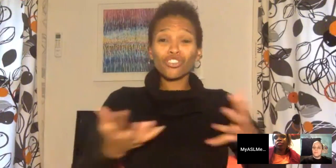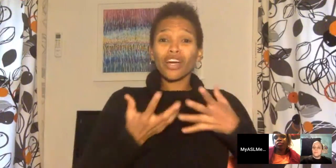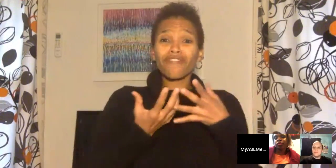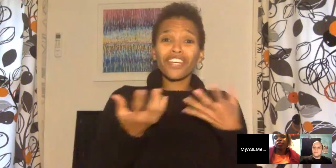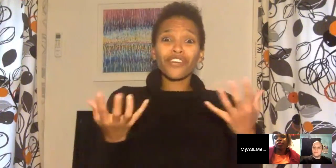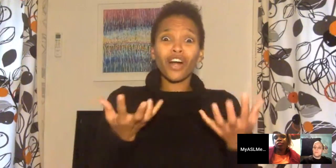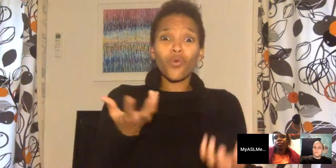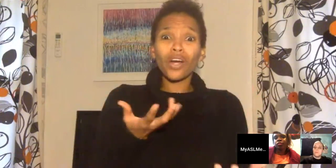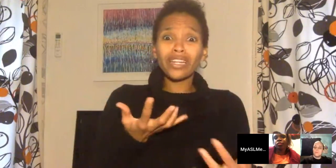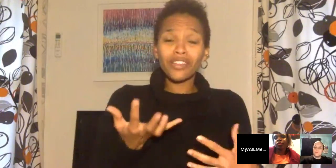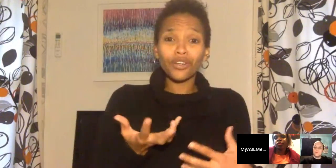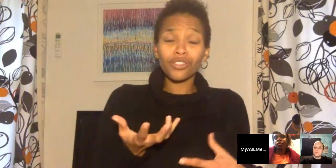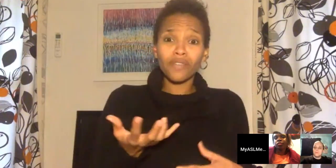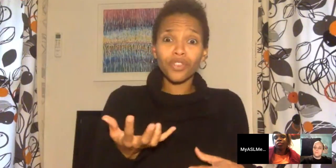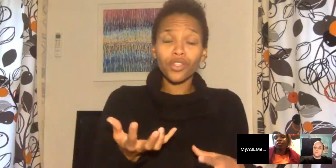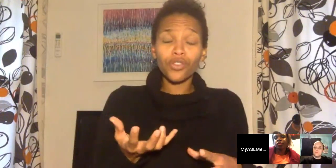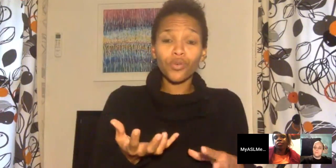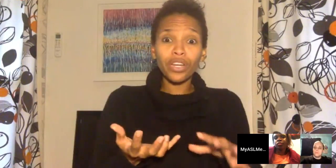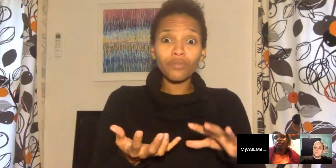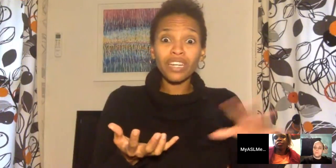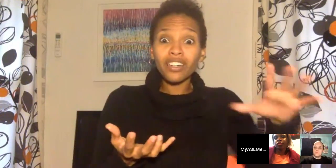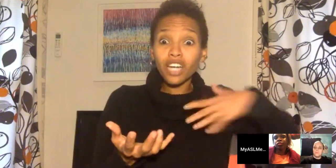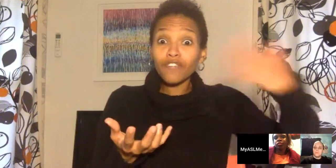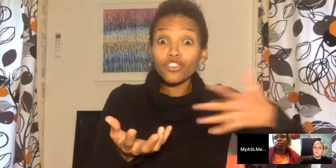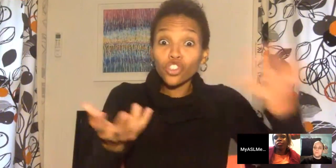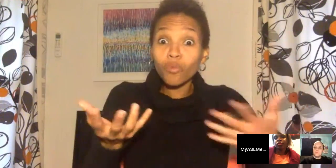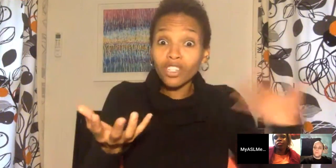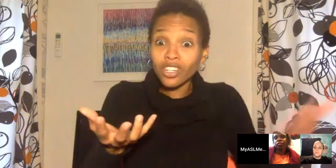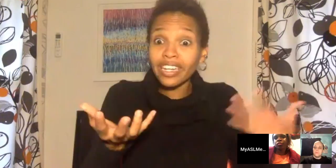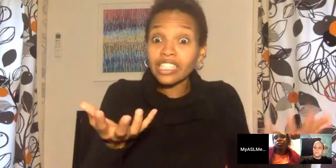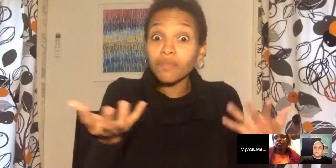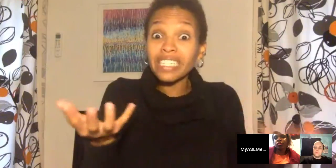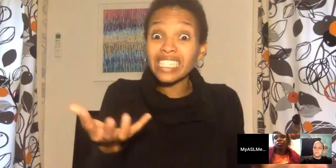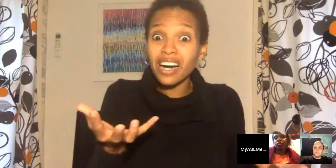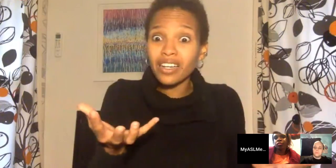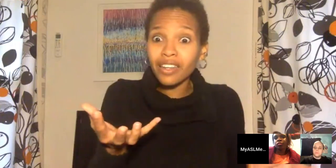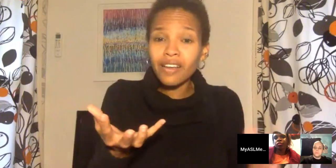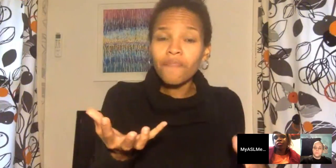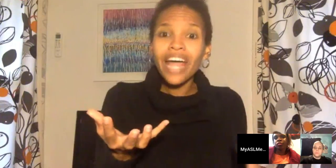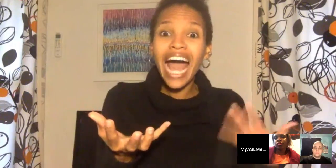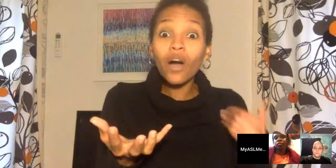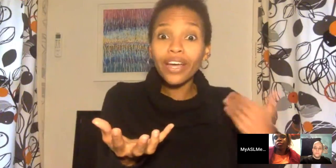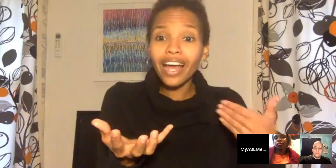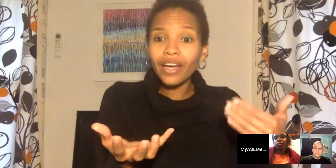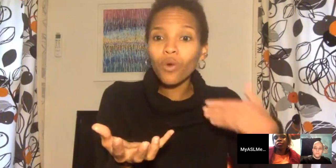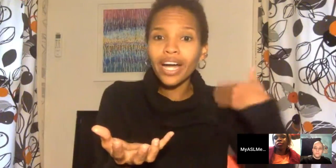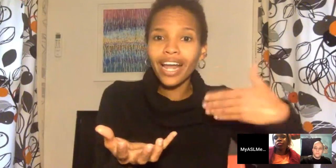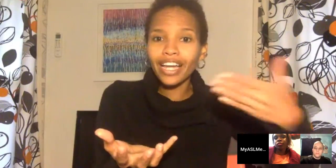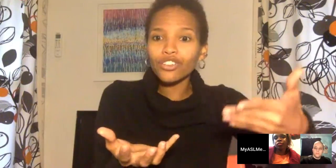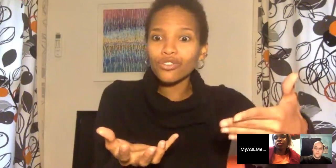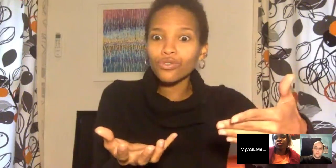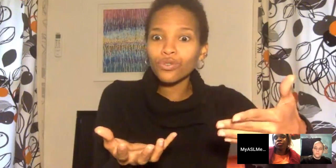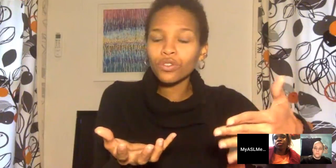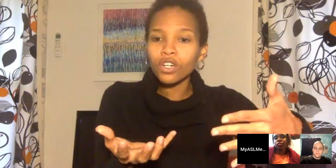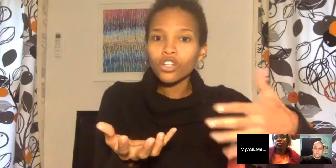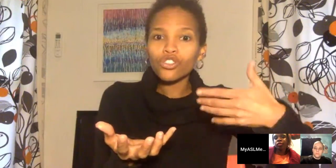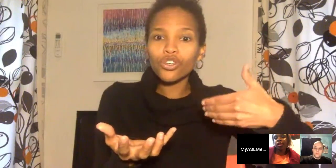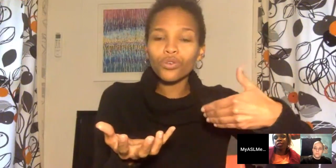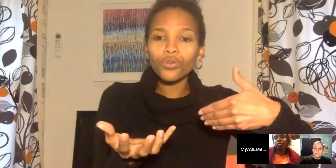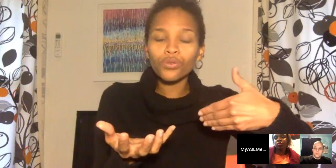trying to figure out what we uncovered so much that needs to be done. What can I do to